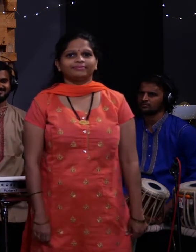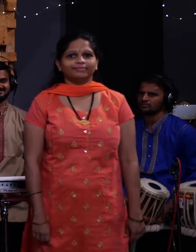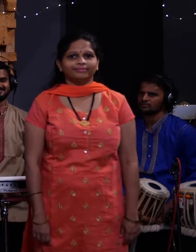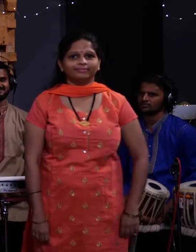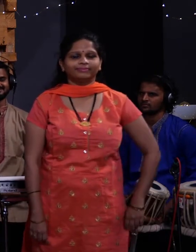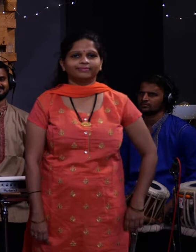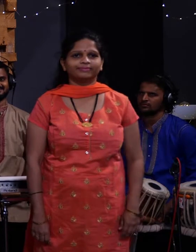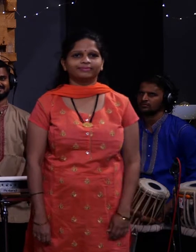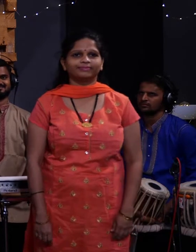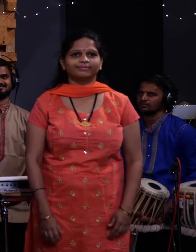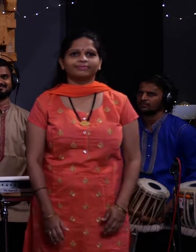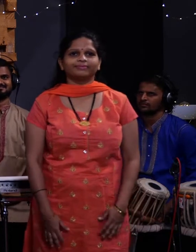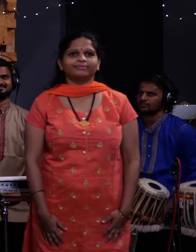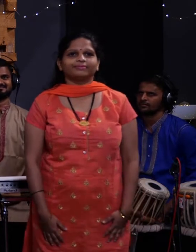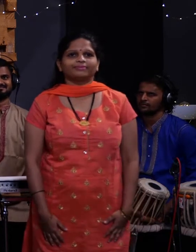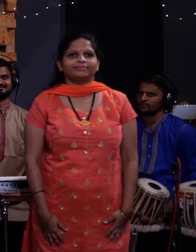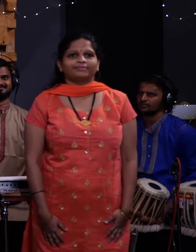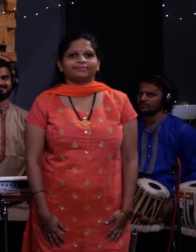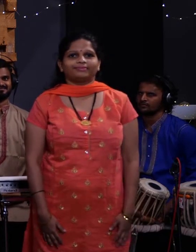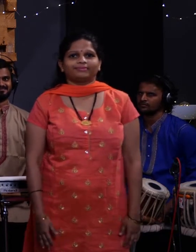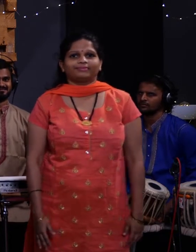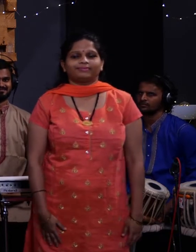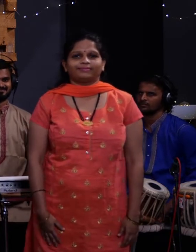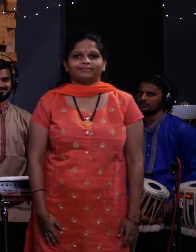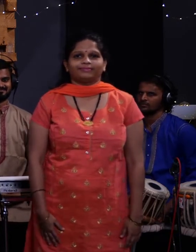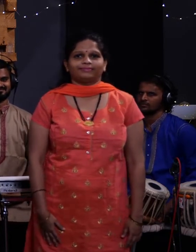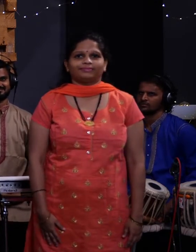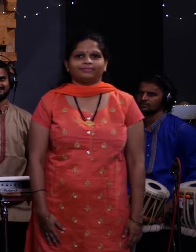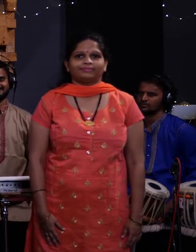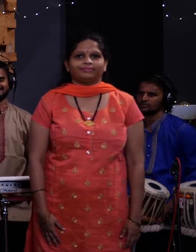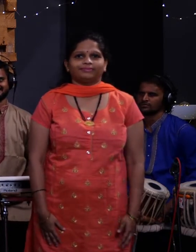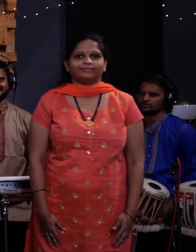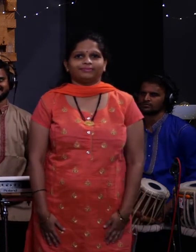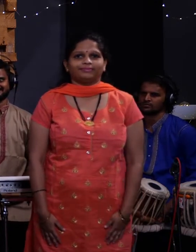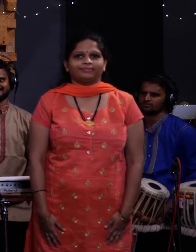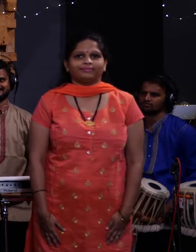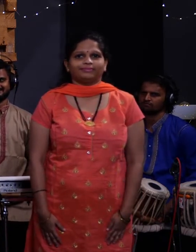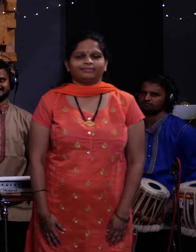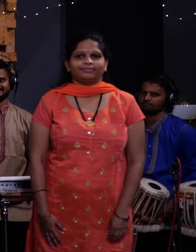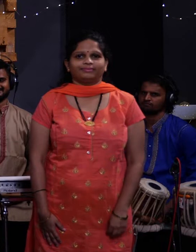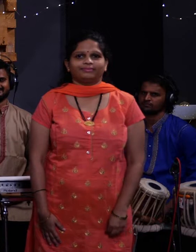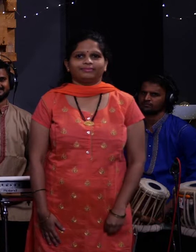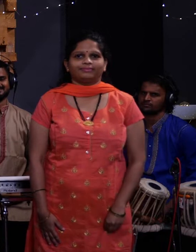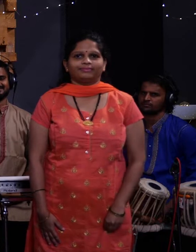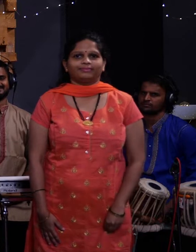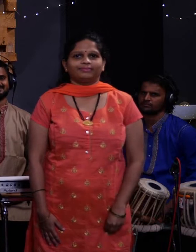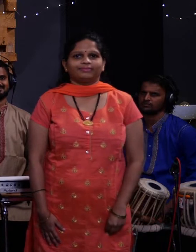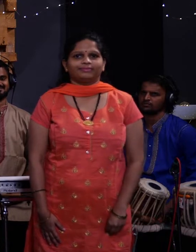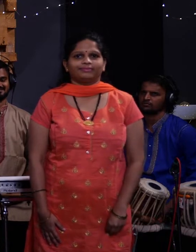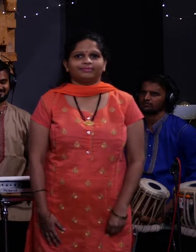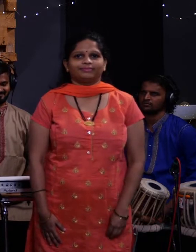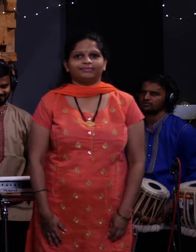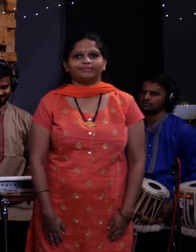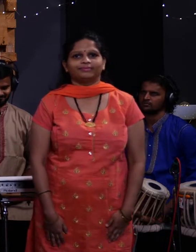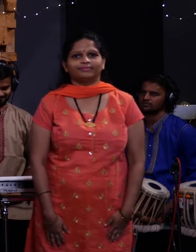encourage inclusiveness through the curated events, arts, games, literature, and this song particularly, Akkha Duniya